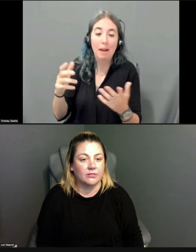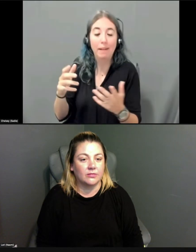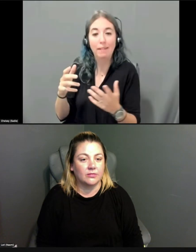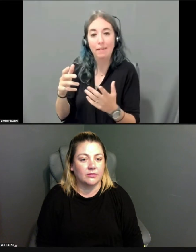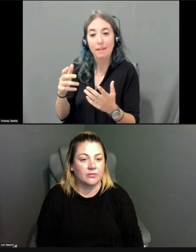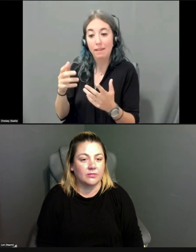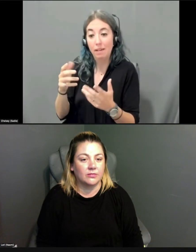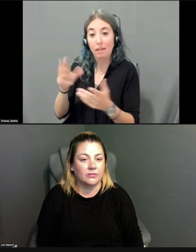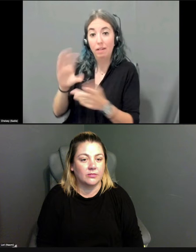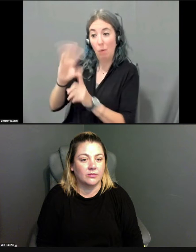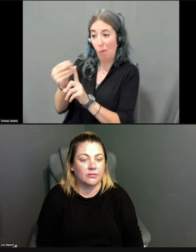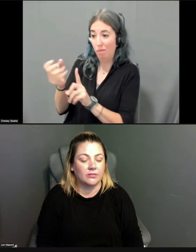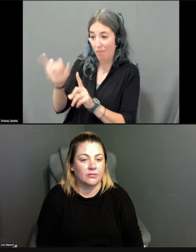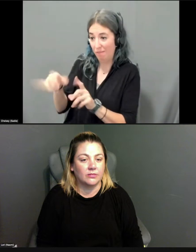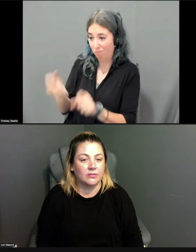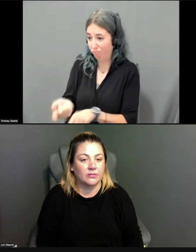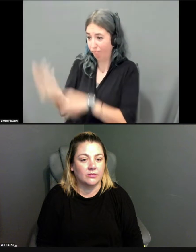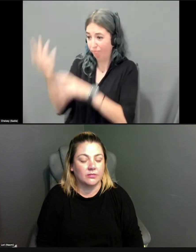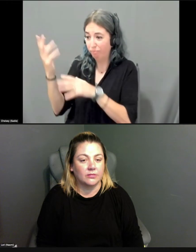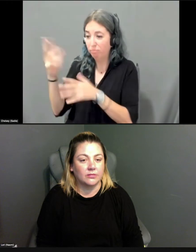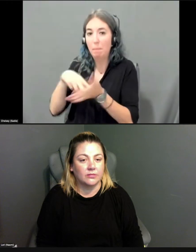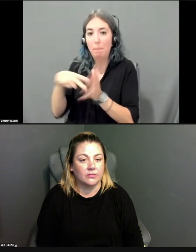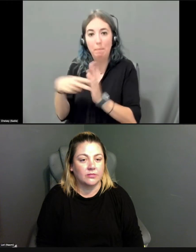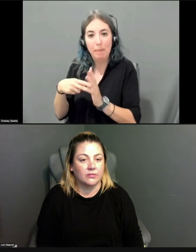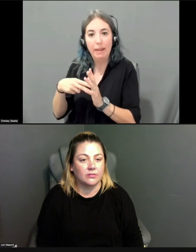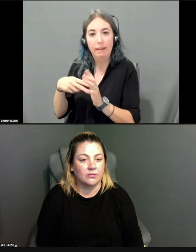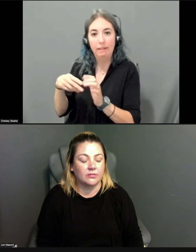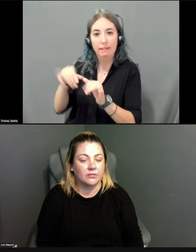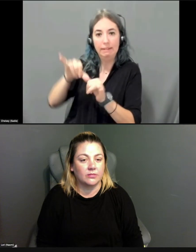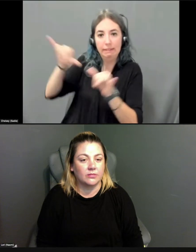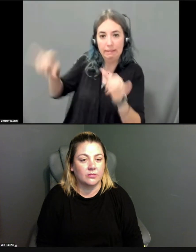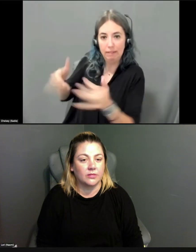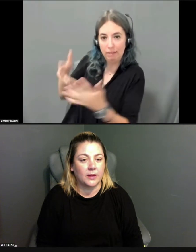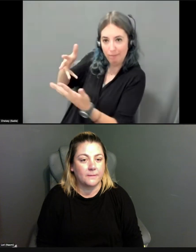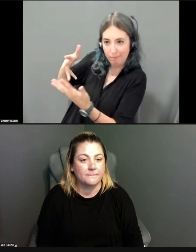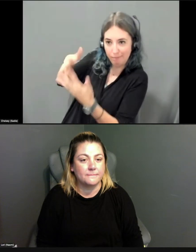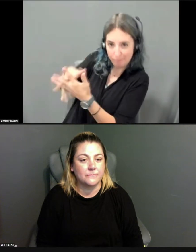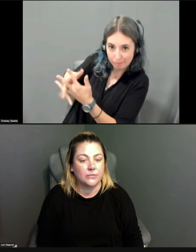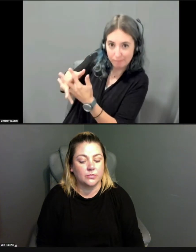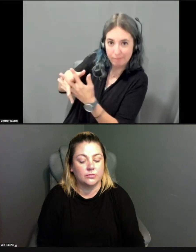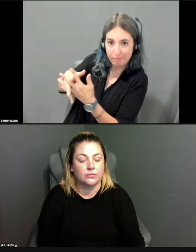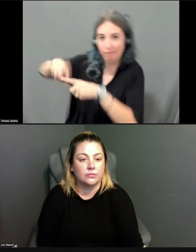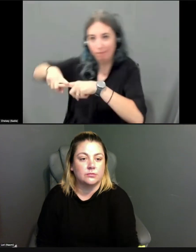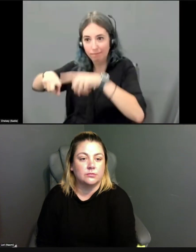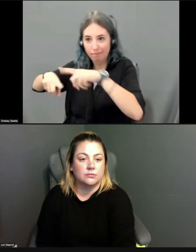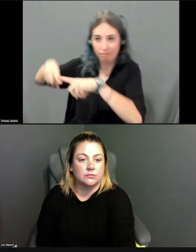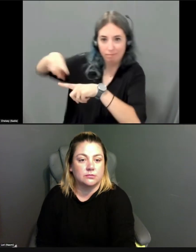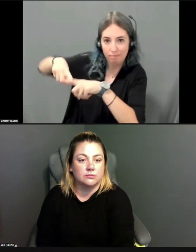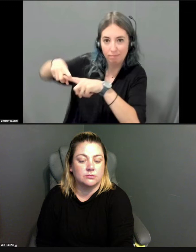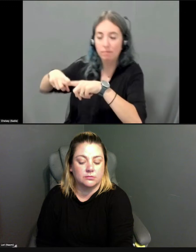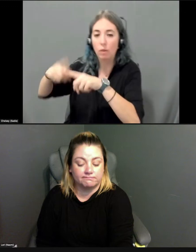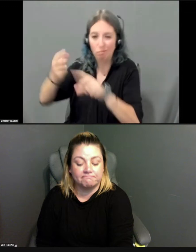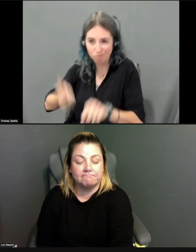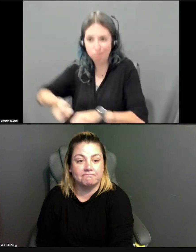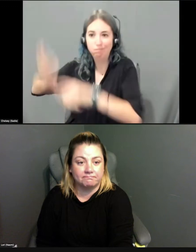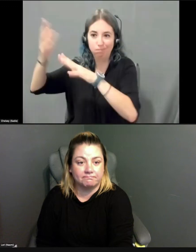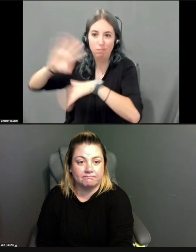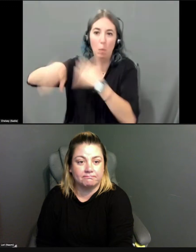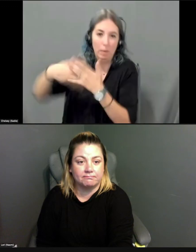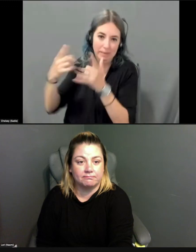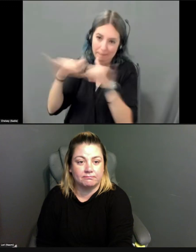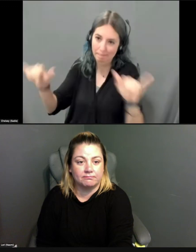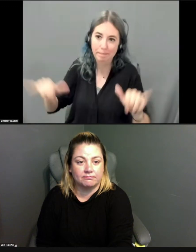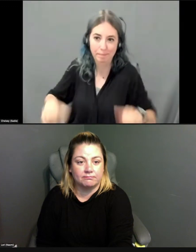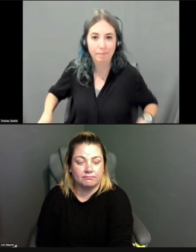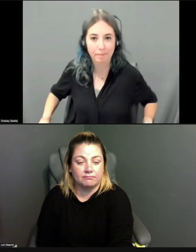the peripheral systems that the diets are holding. Yeah, for sure.